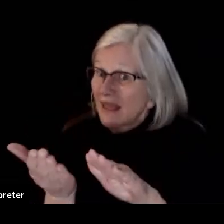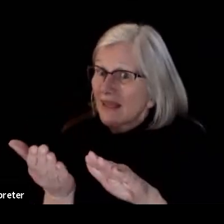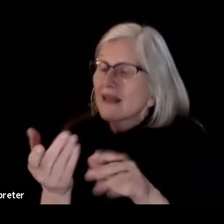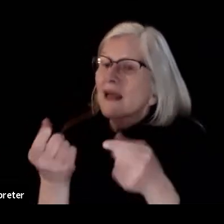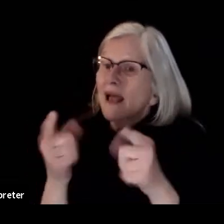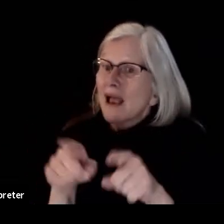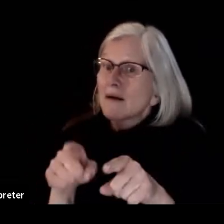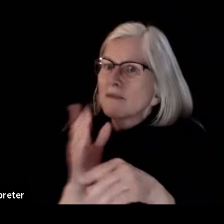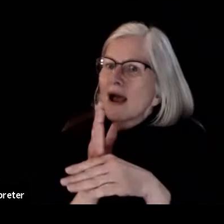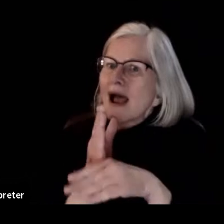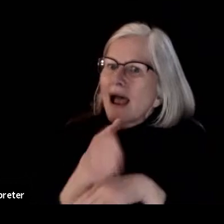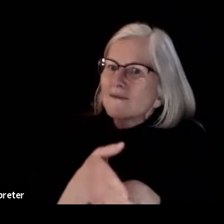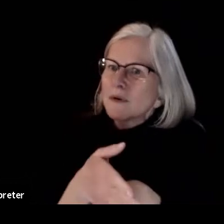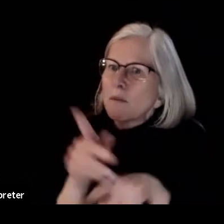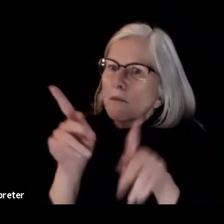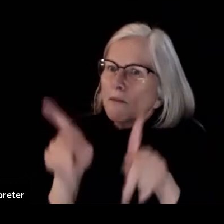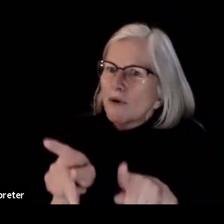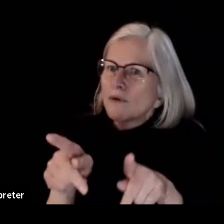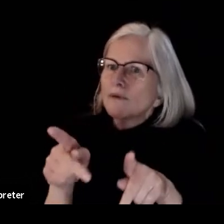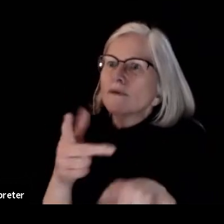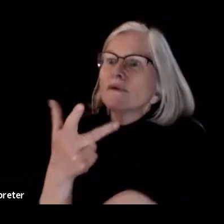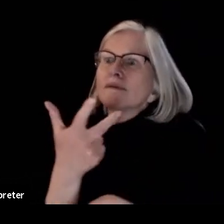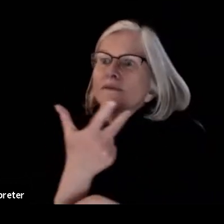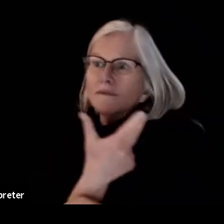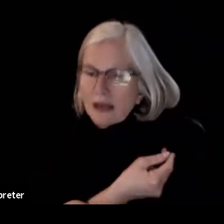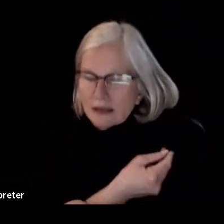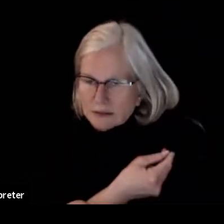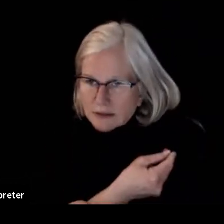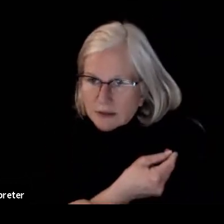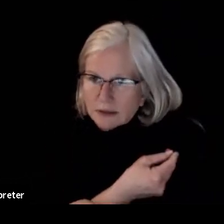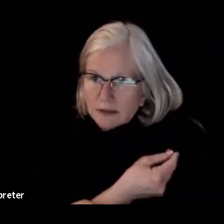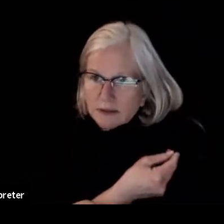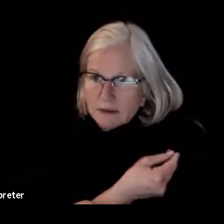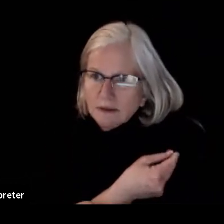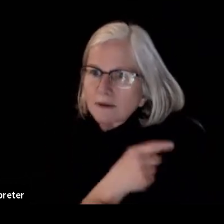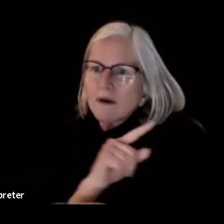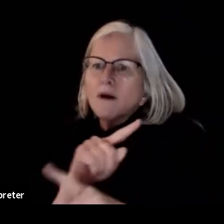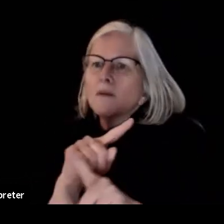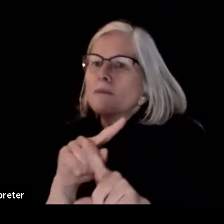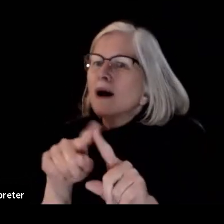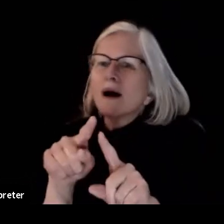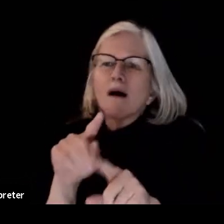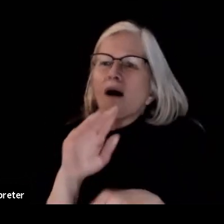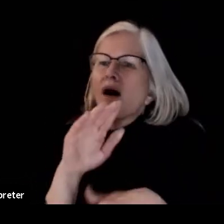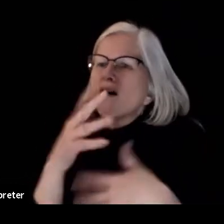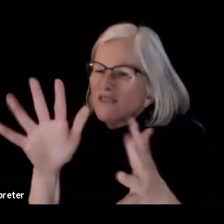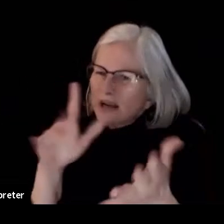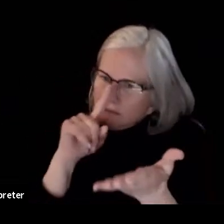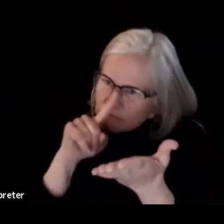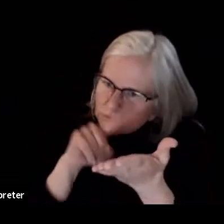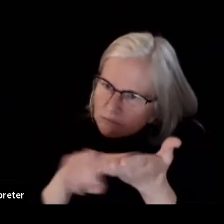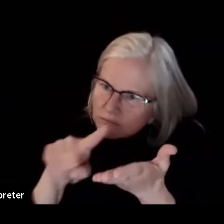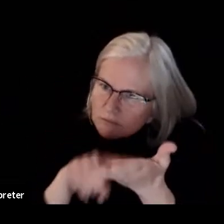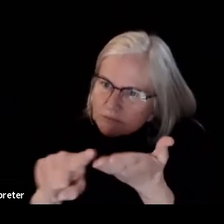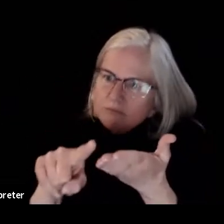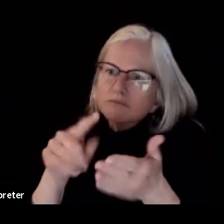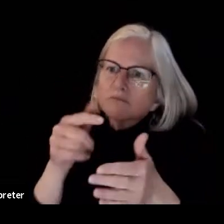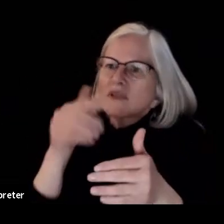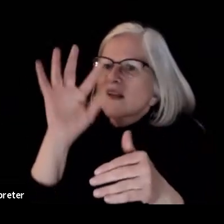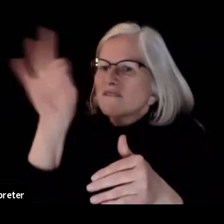is vaccinated, but and they are all being investigated at the federal level. But at this